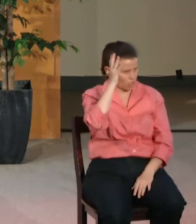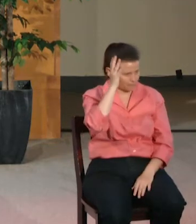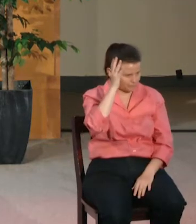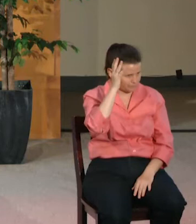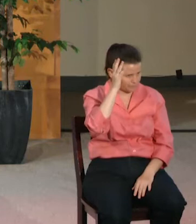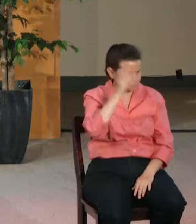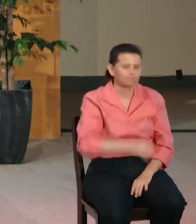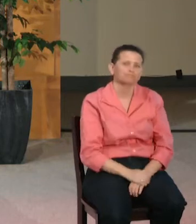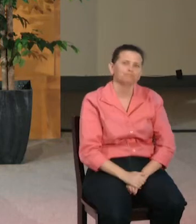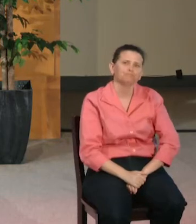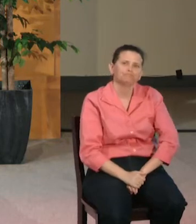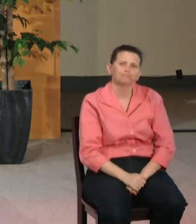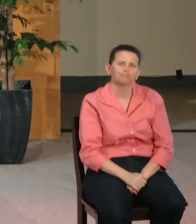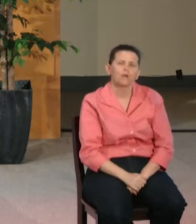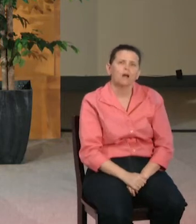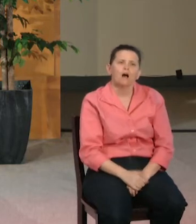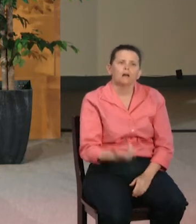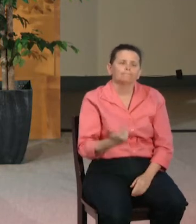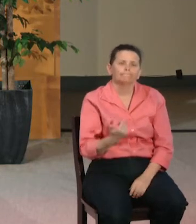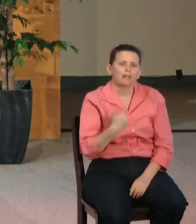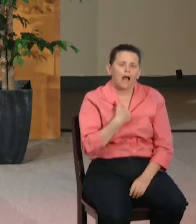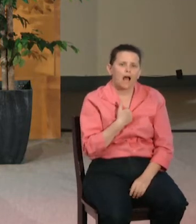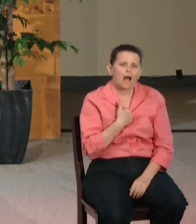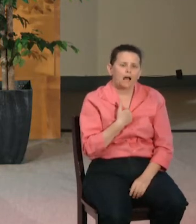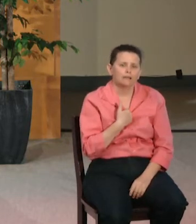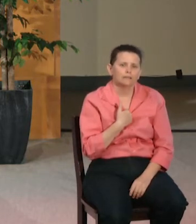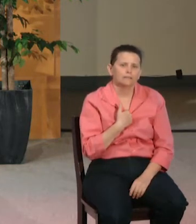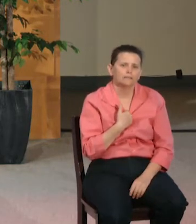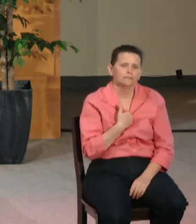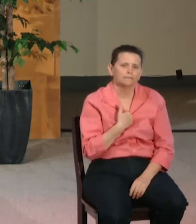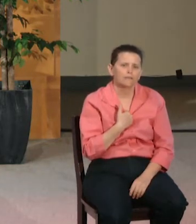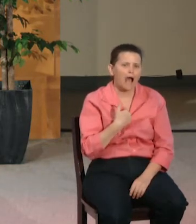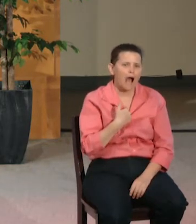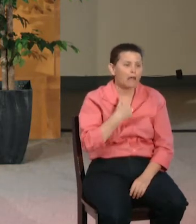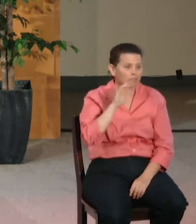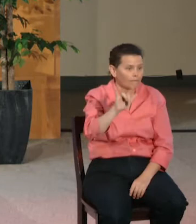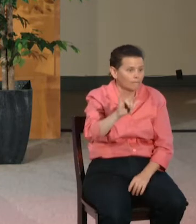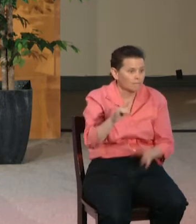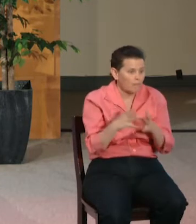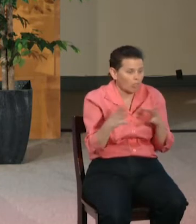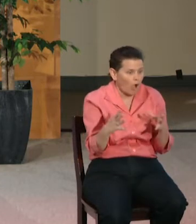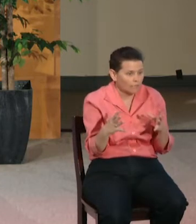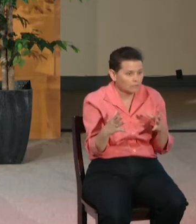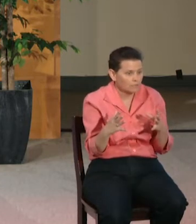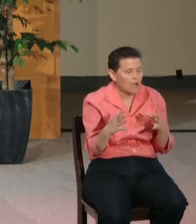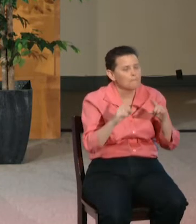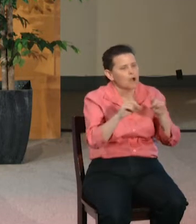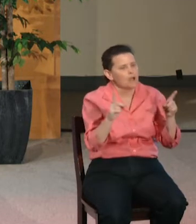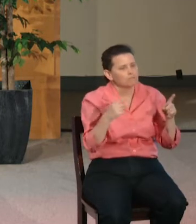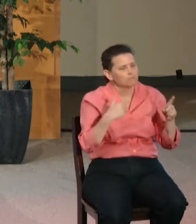certainly didn't meet my expectations, right? And I dare say he probably didn't meet his own expectations as